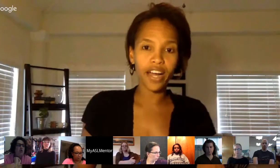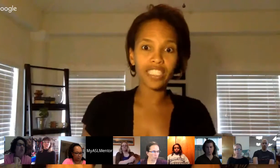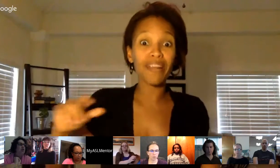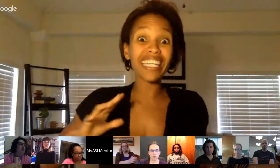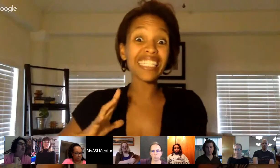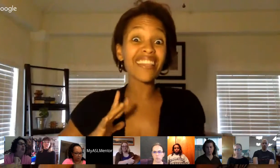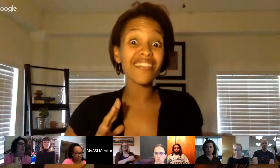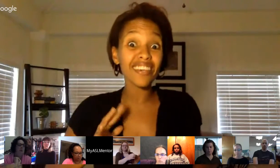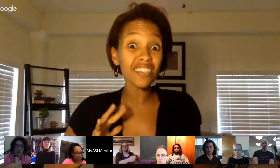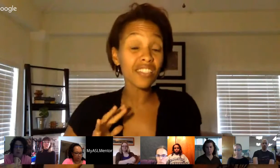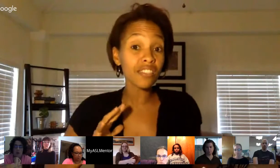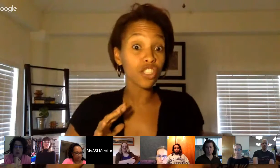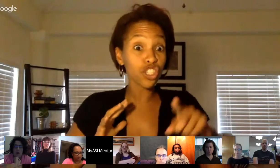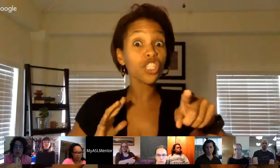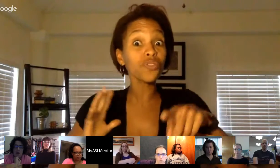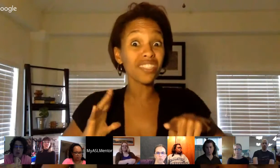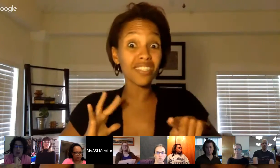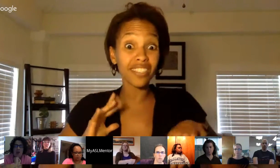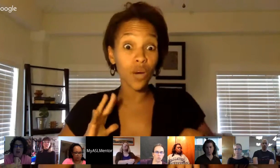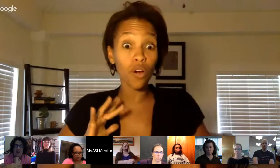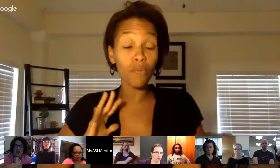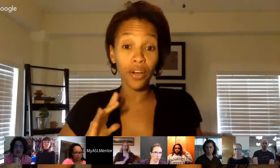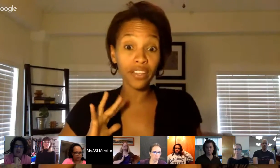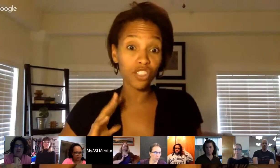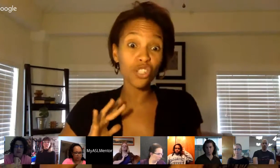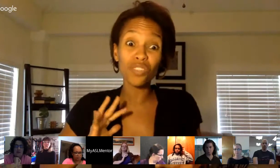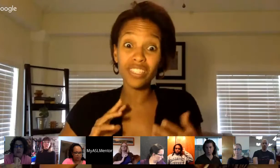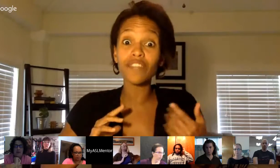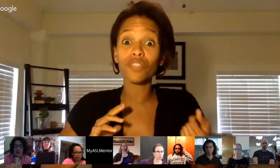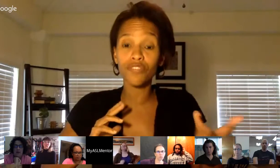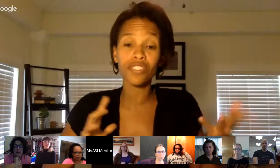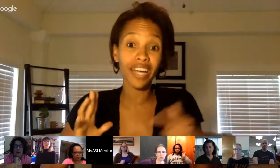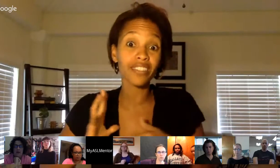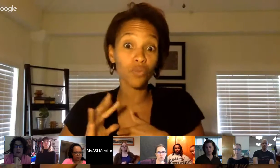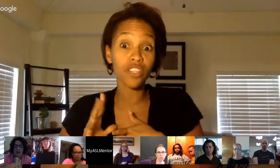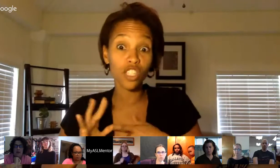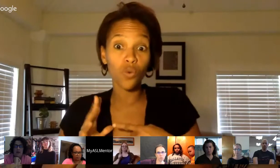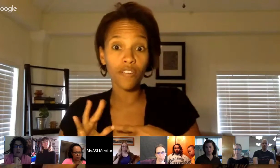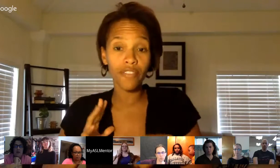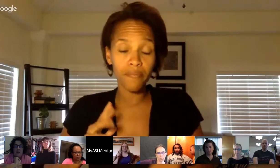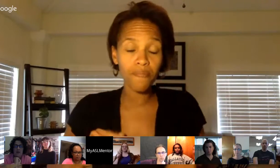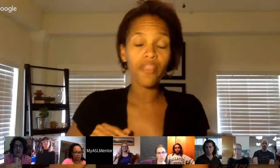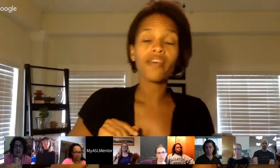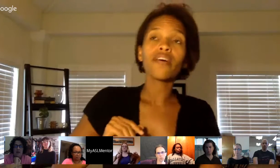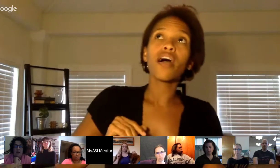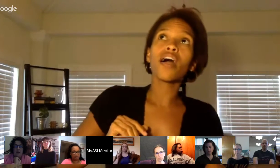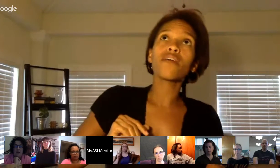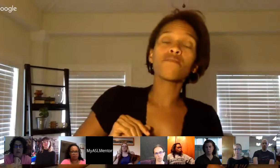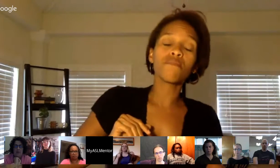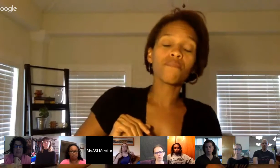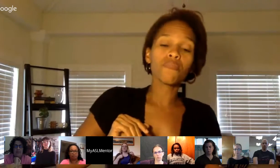that concept. I see this, she uses this at one point. She uses several different signs, and this is one of them.